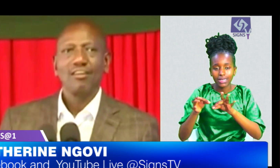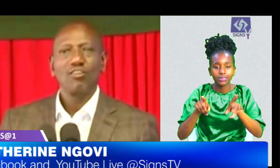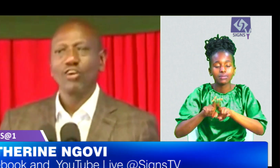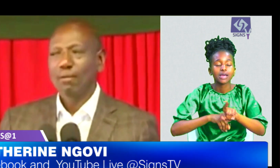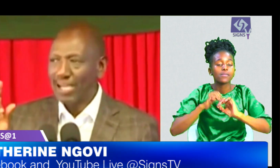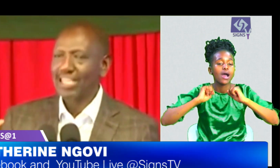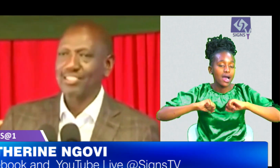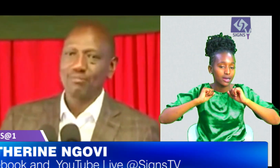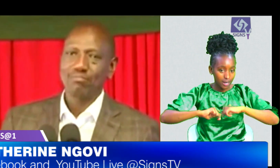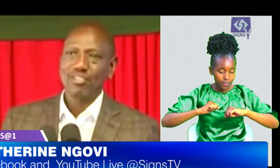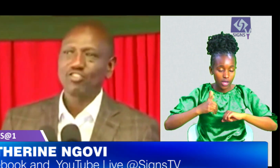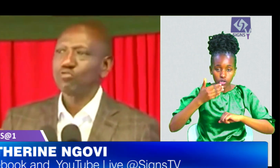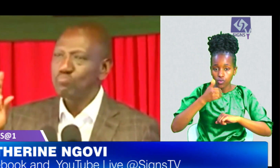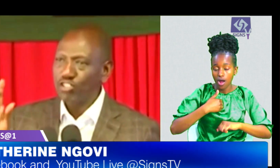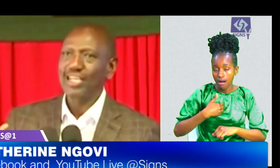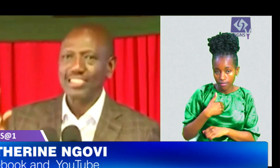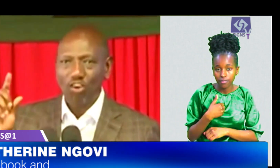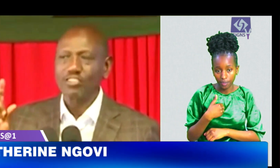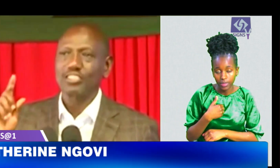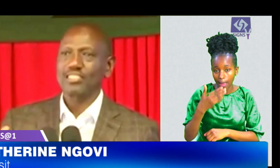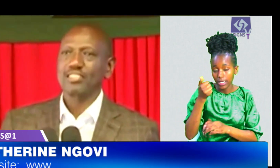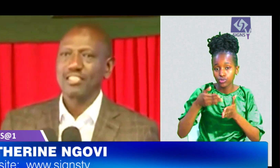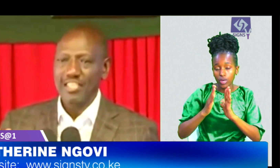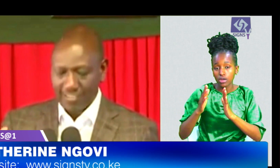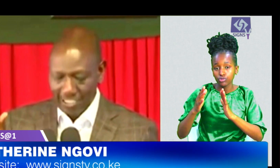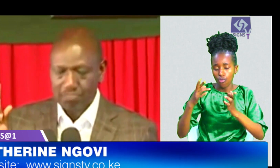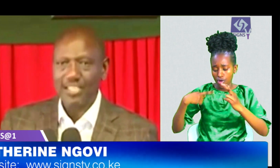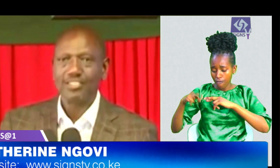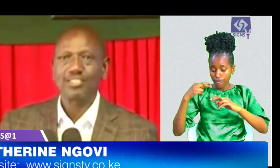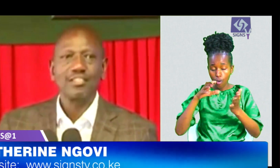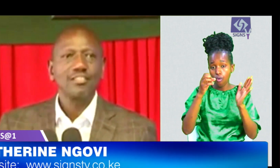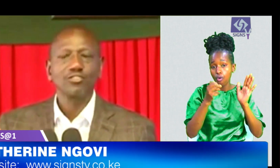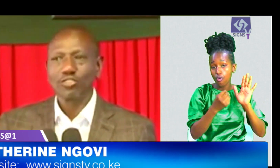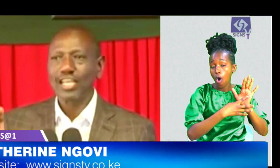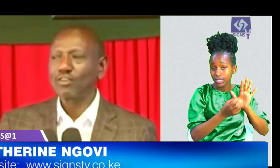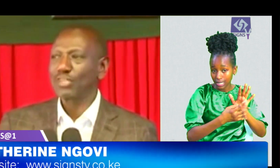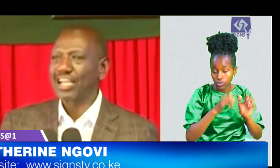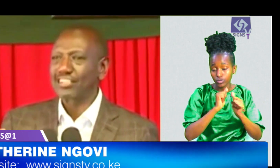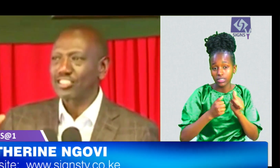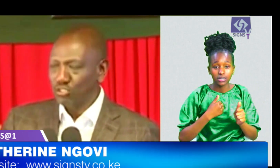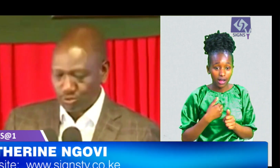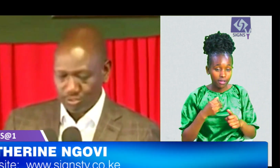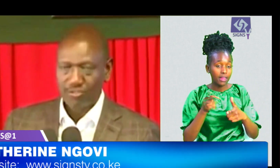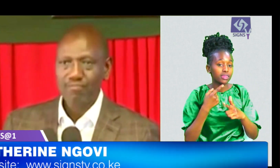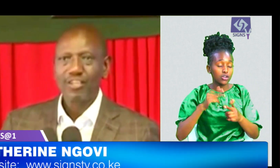To report that Twitter has also agreed among the first countries in from intestinal